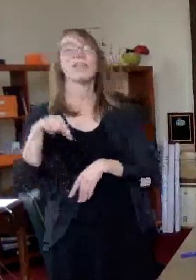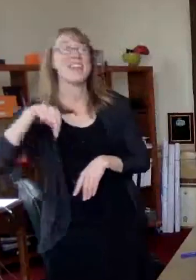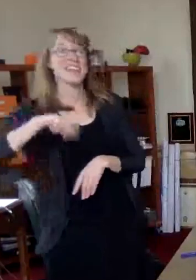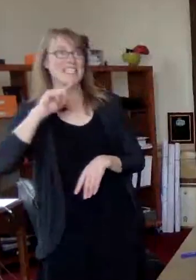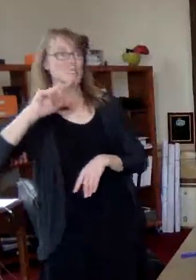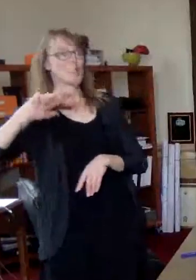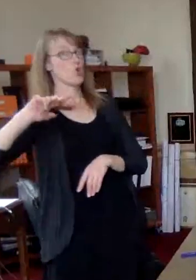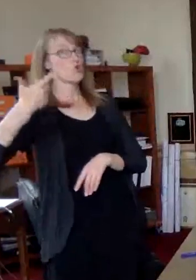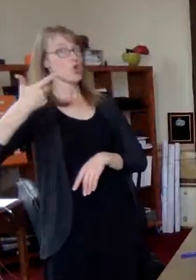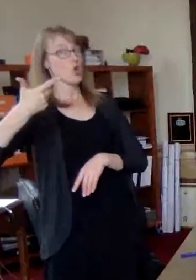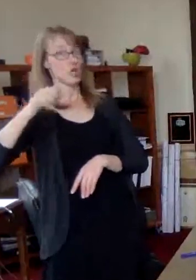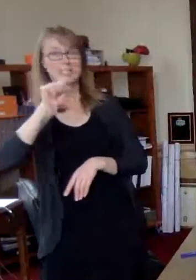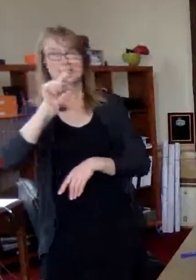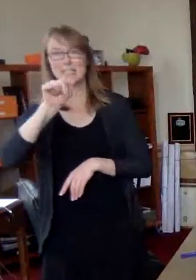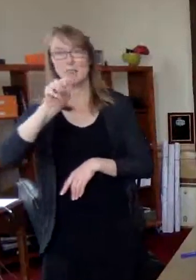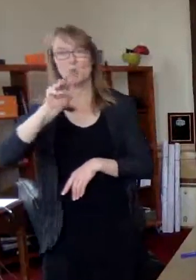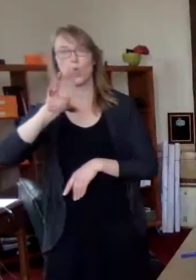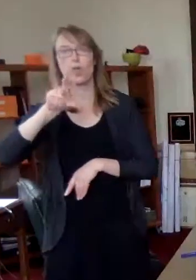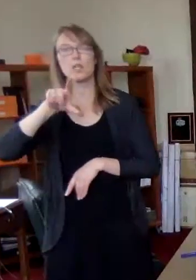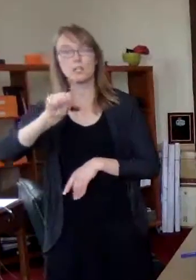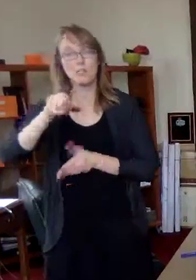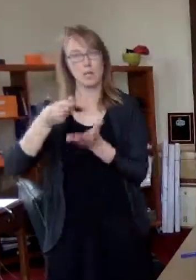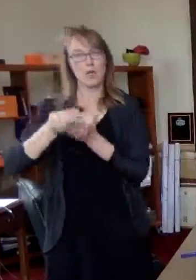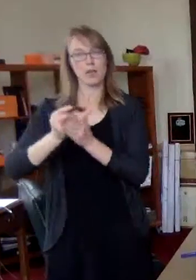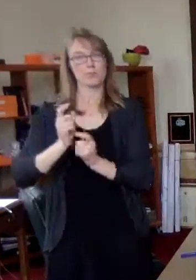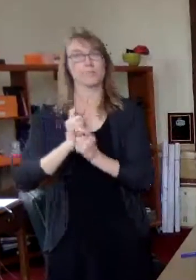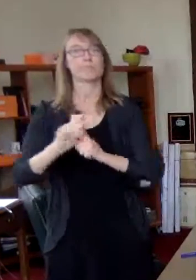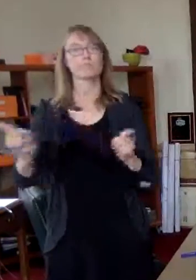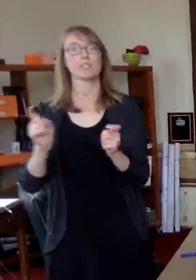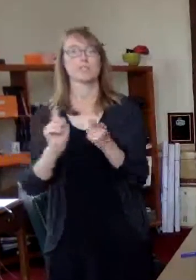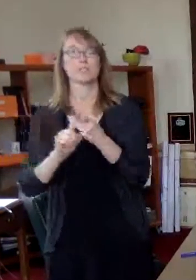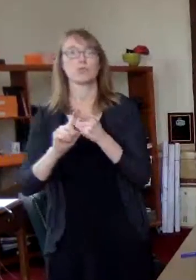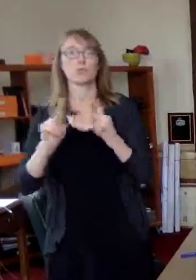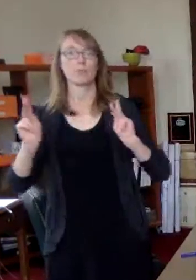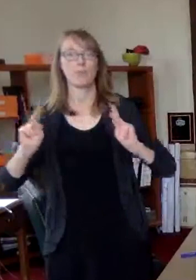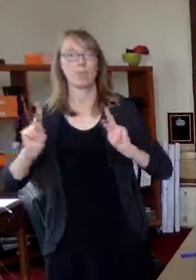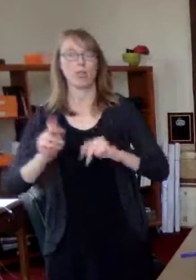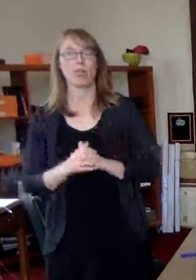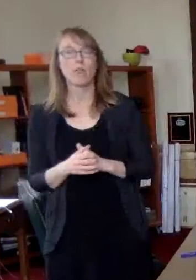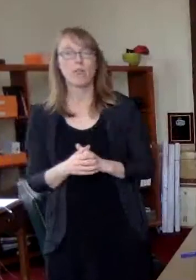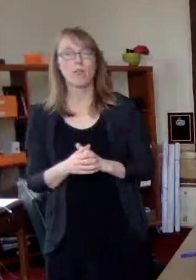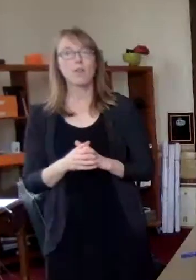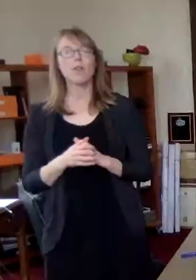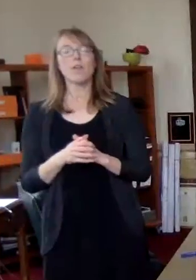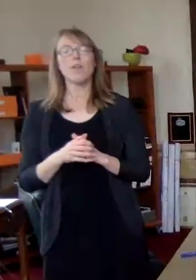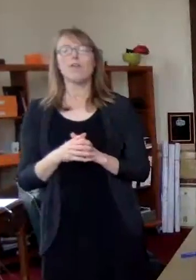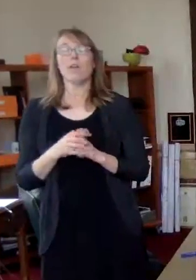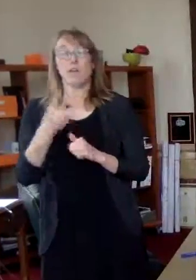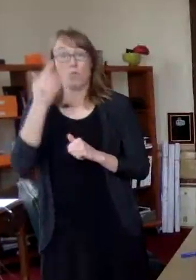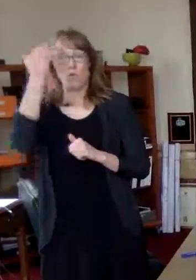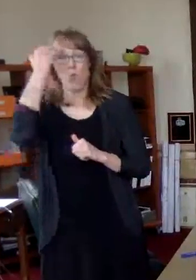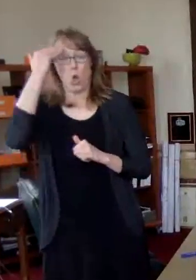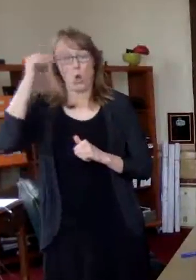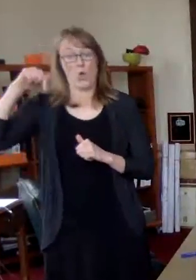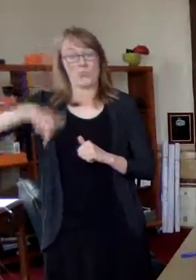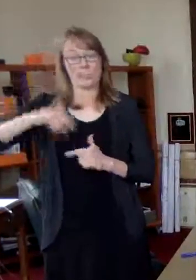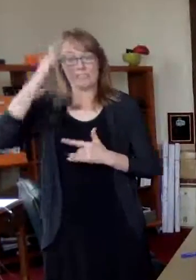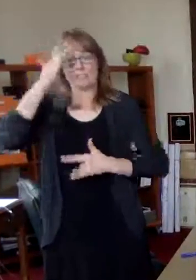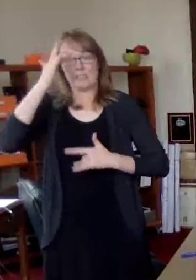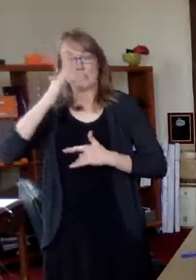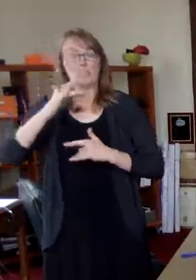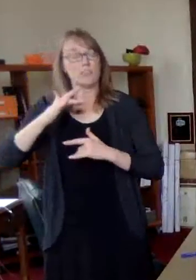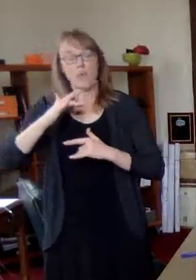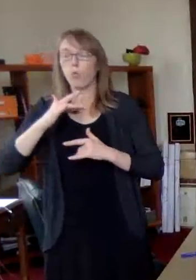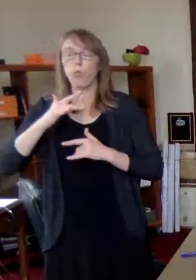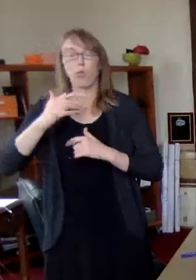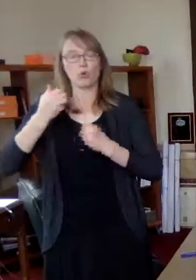this stay-at-home order is really hurting business, both small business and big business. We know that 80% of the people in